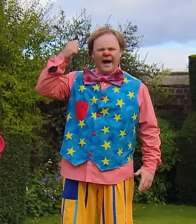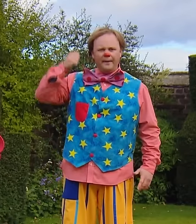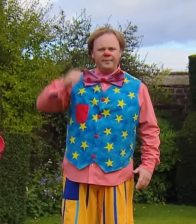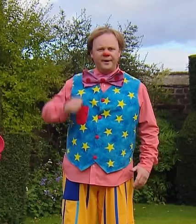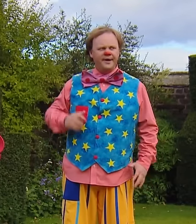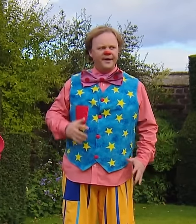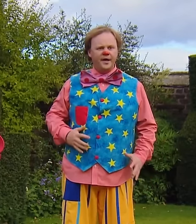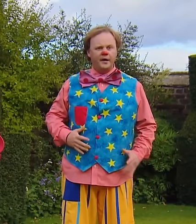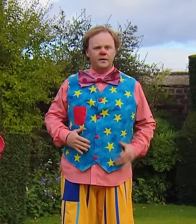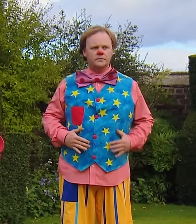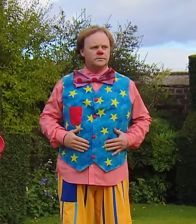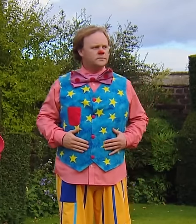up?